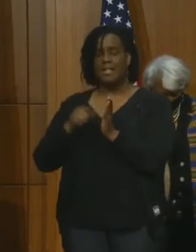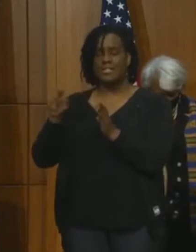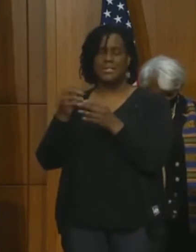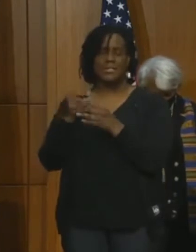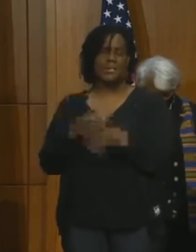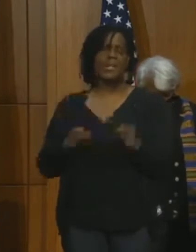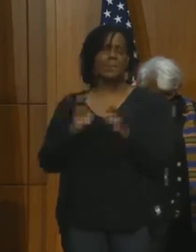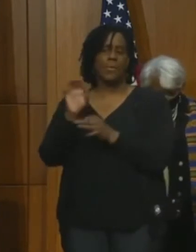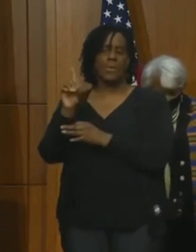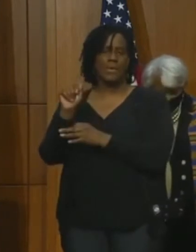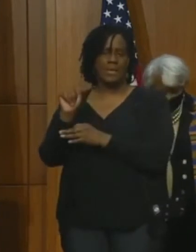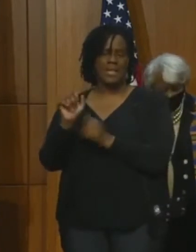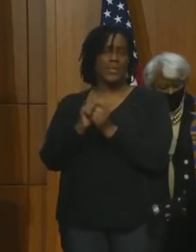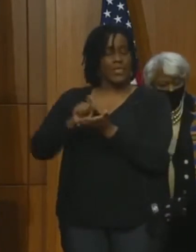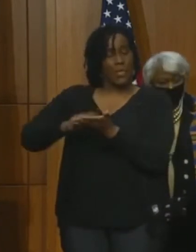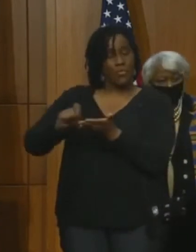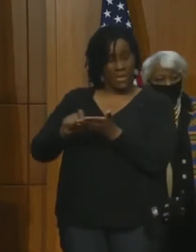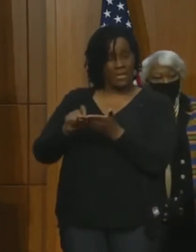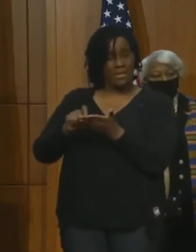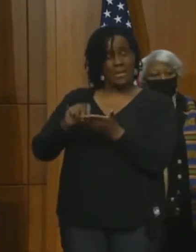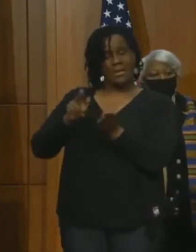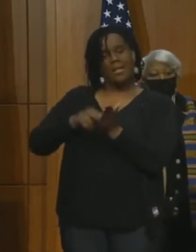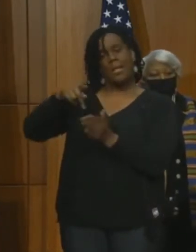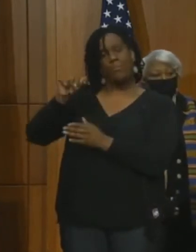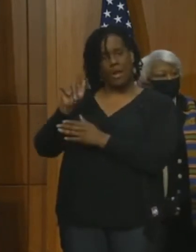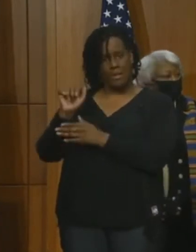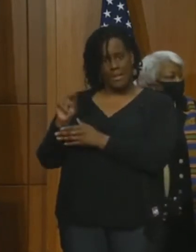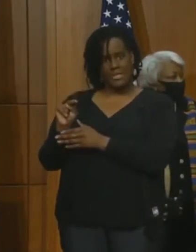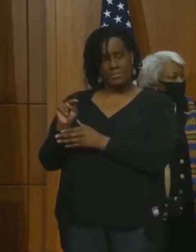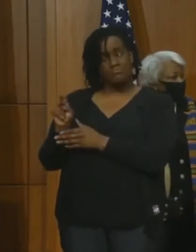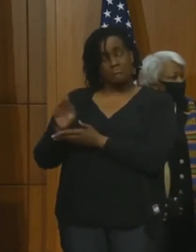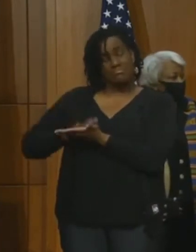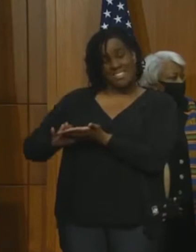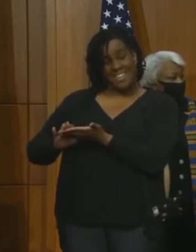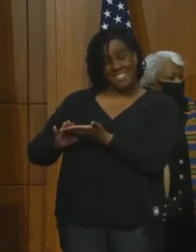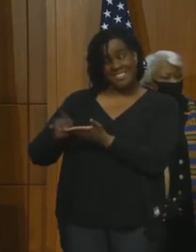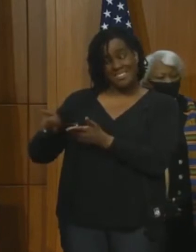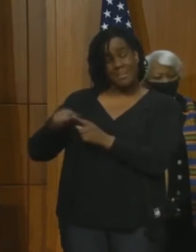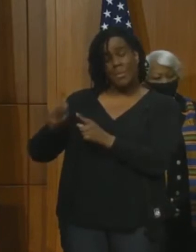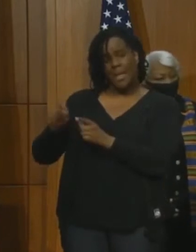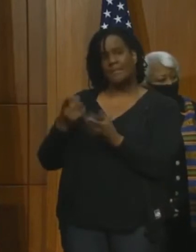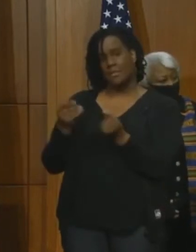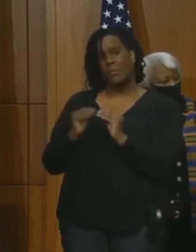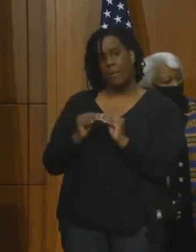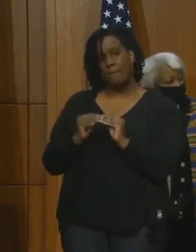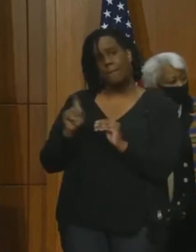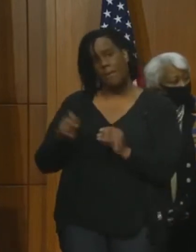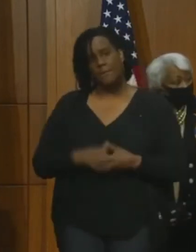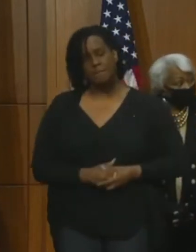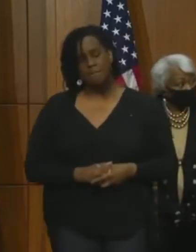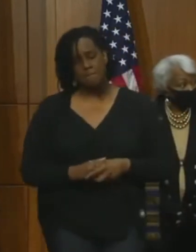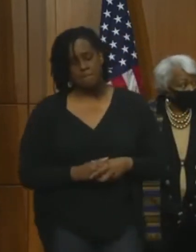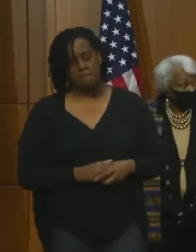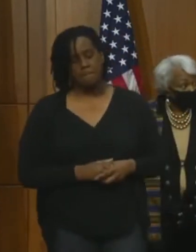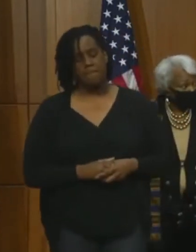an annual written proclamation. That's nice, but we need to do much more.